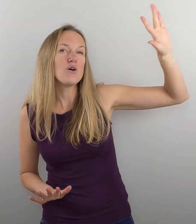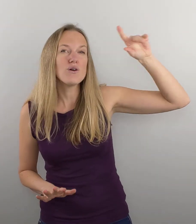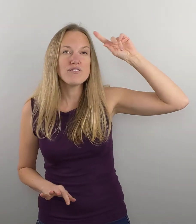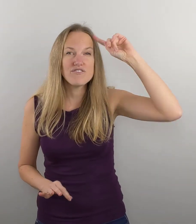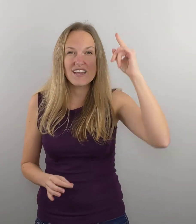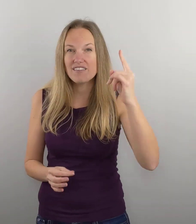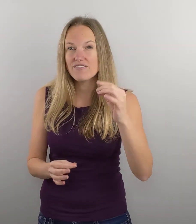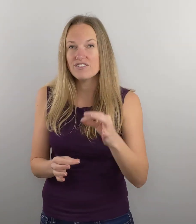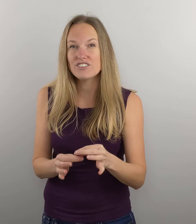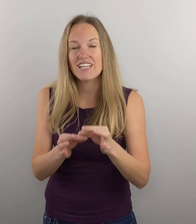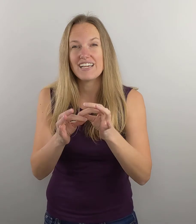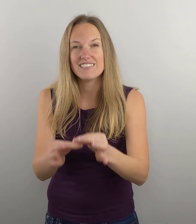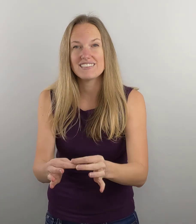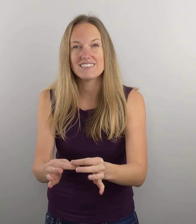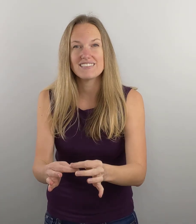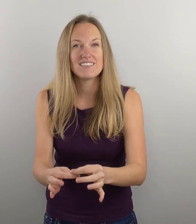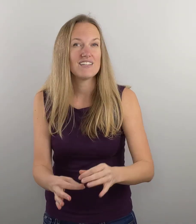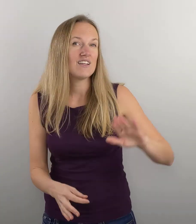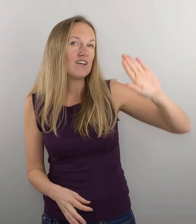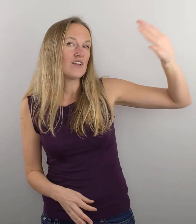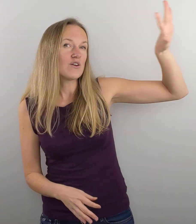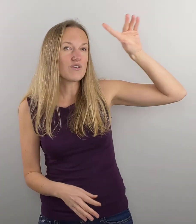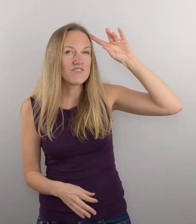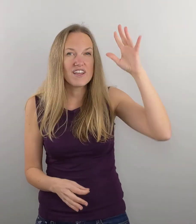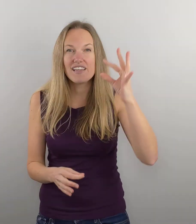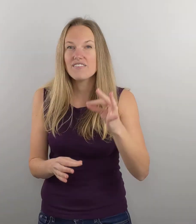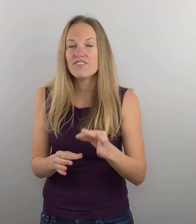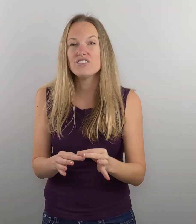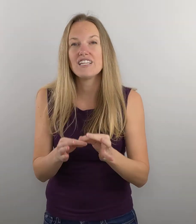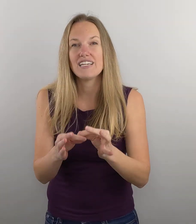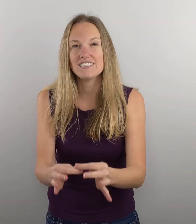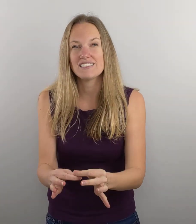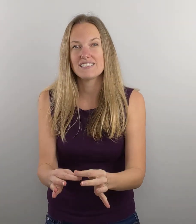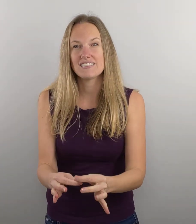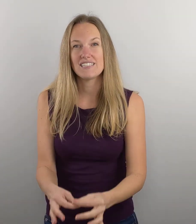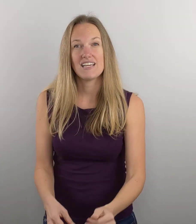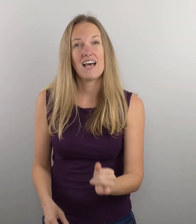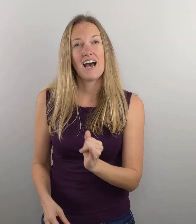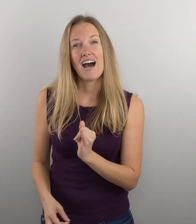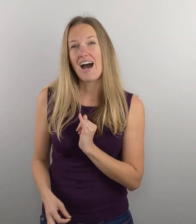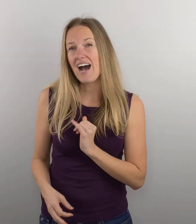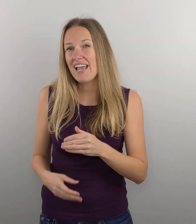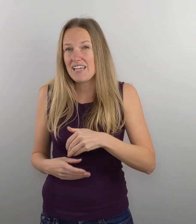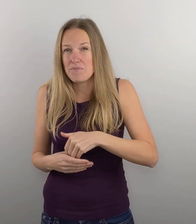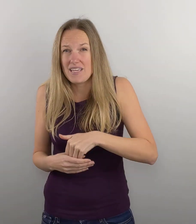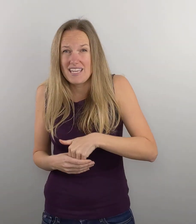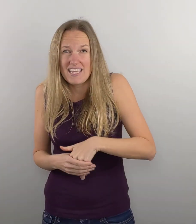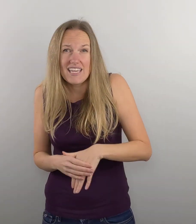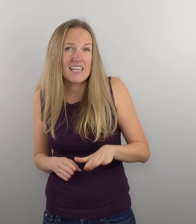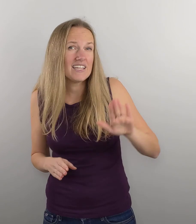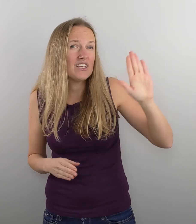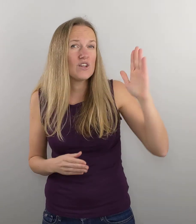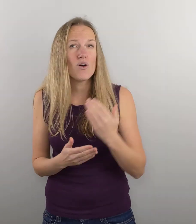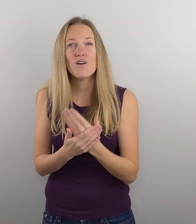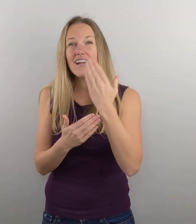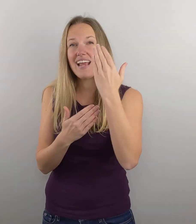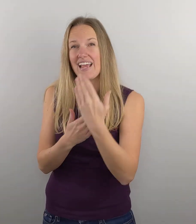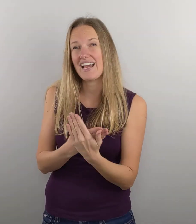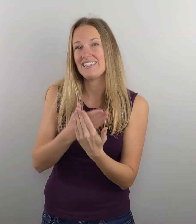your faithfulness. Your faithfulness. I am in your